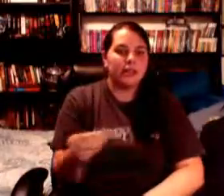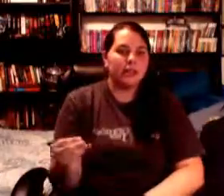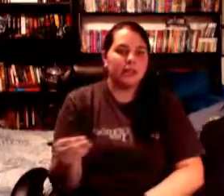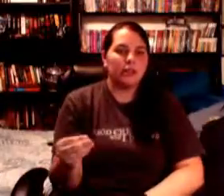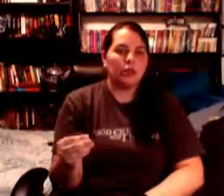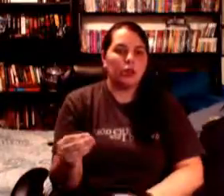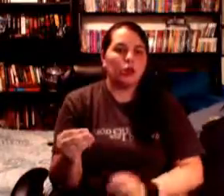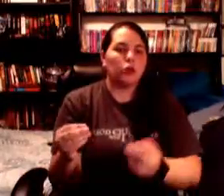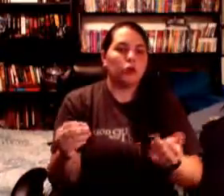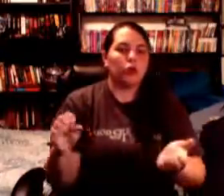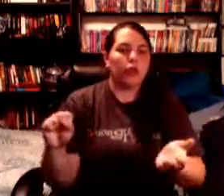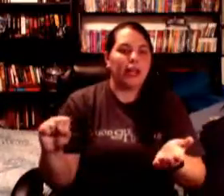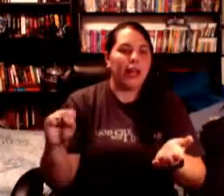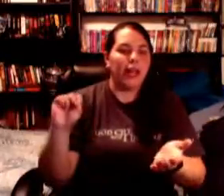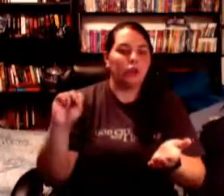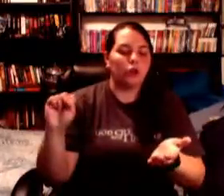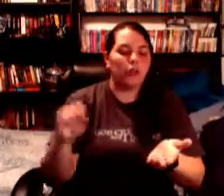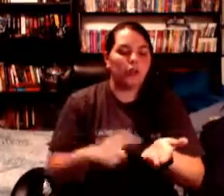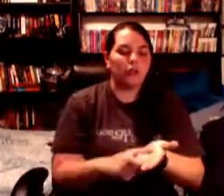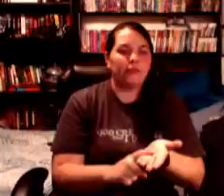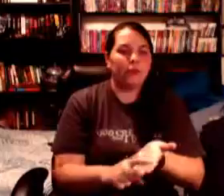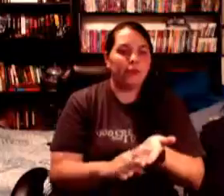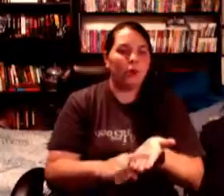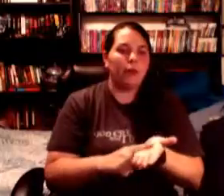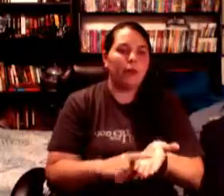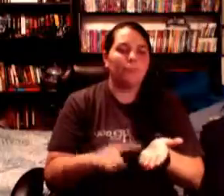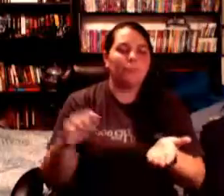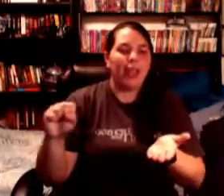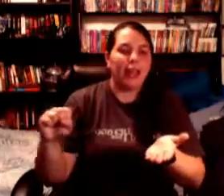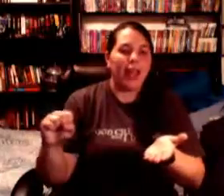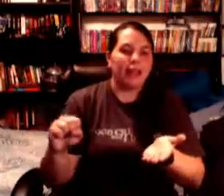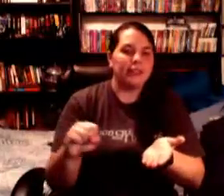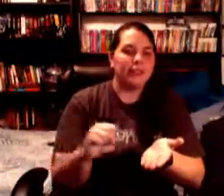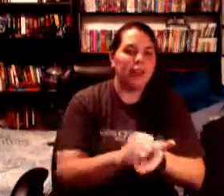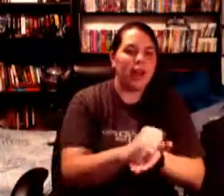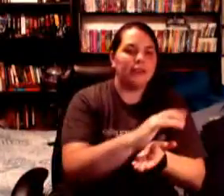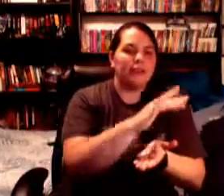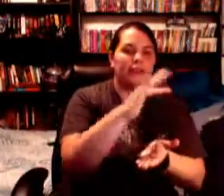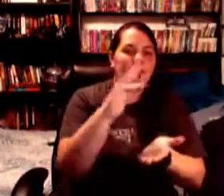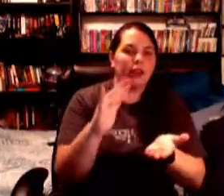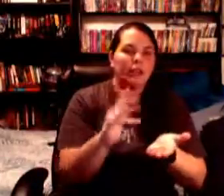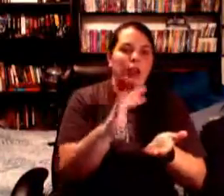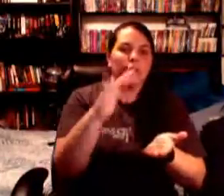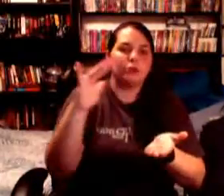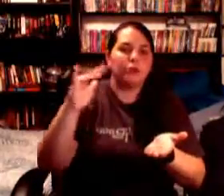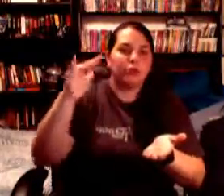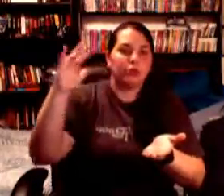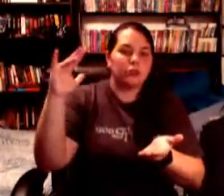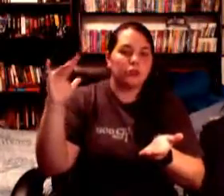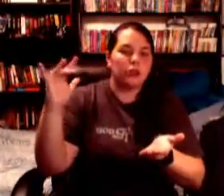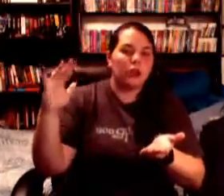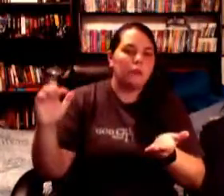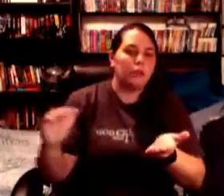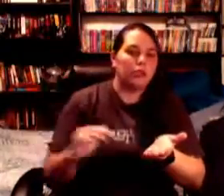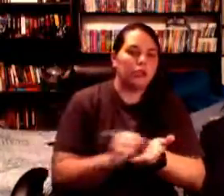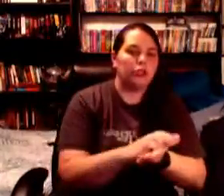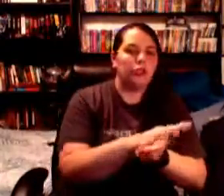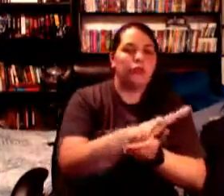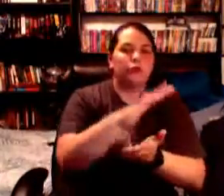and glory. Glory, left hand palm up. I tend to do S and then come out and wiggle my fingers. But you can do